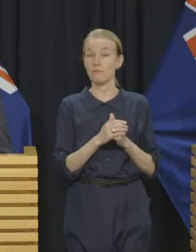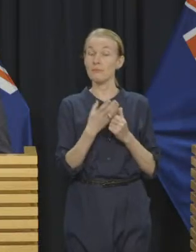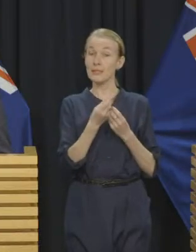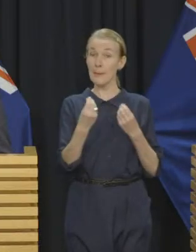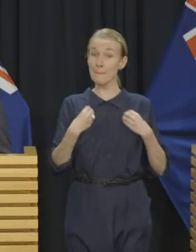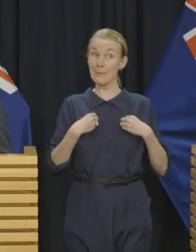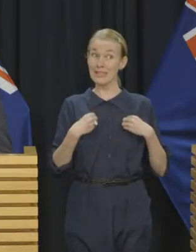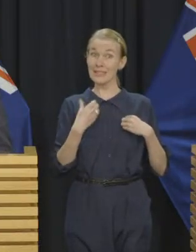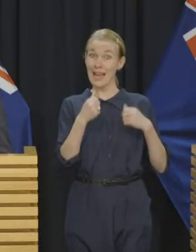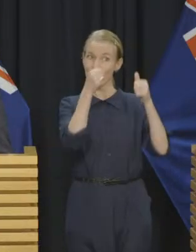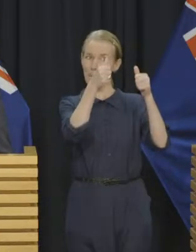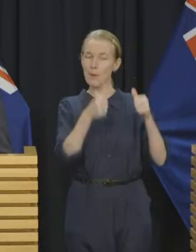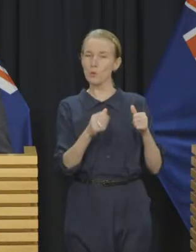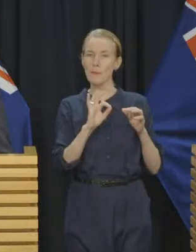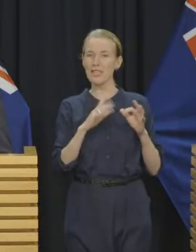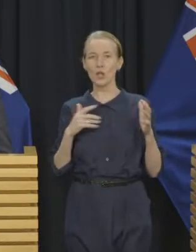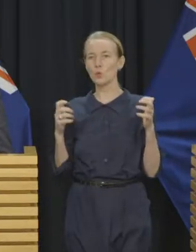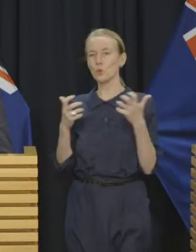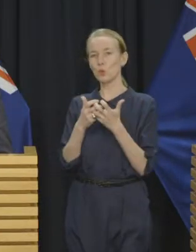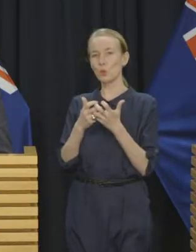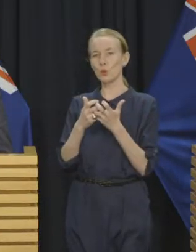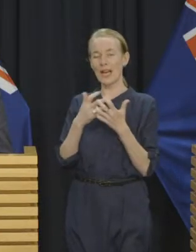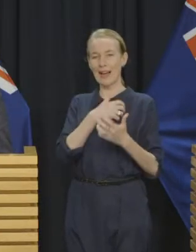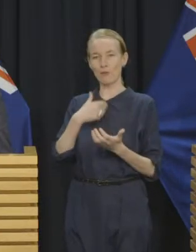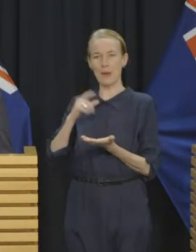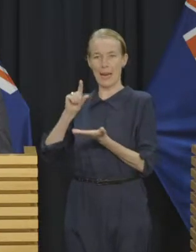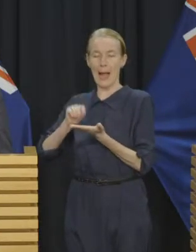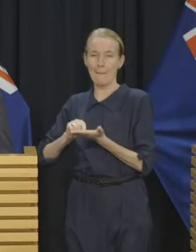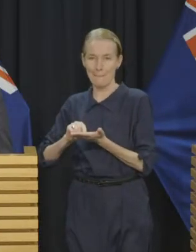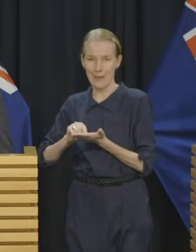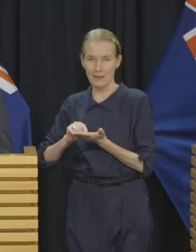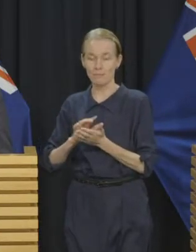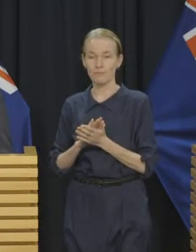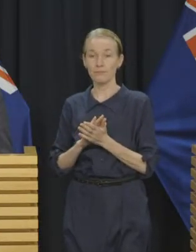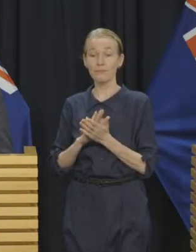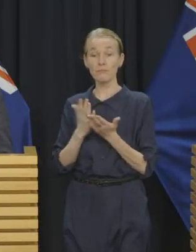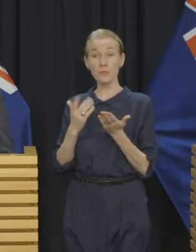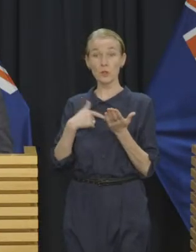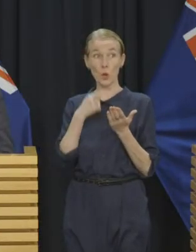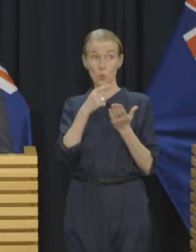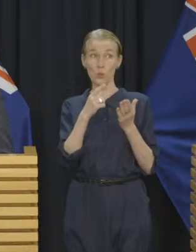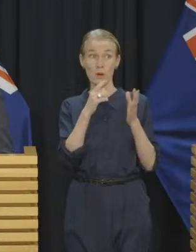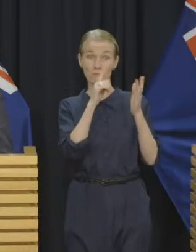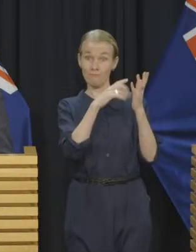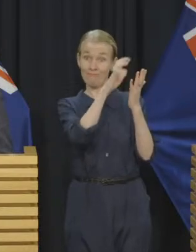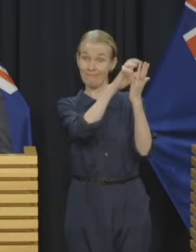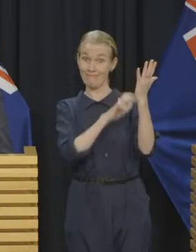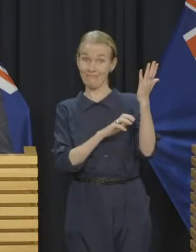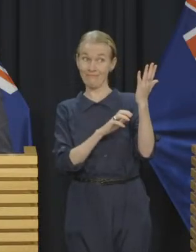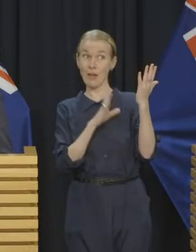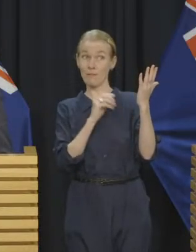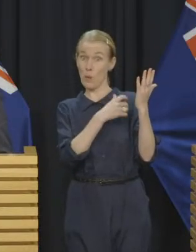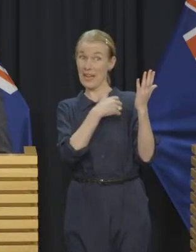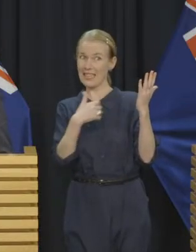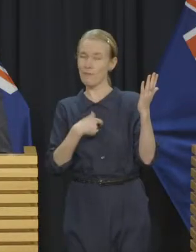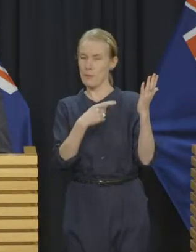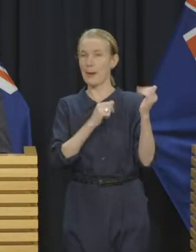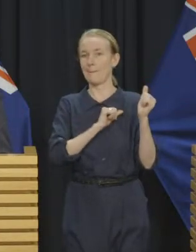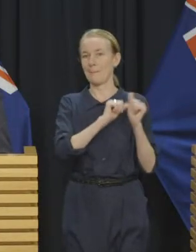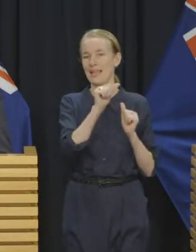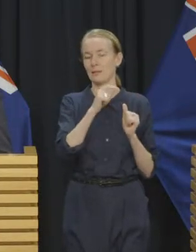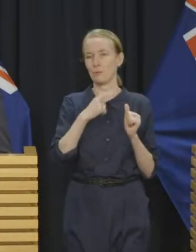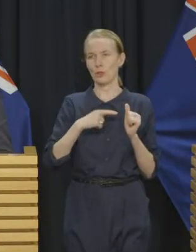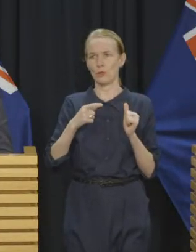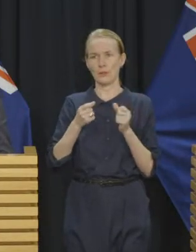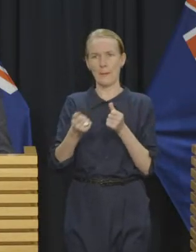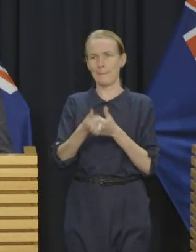maybe have not made the distinction that actually one of the official COVID-19 Tracer app QR codes is the most useful one that they can have on display at this